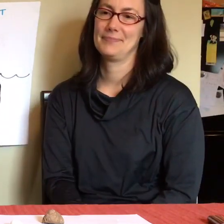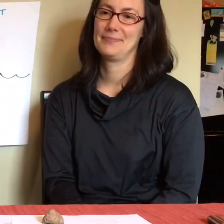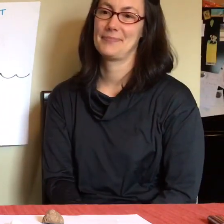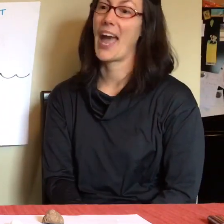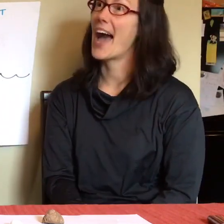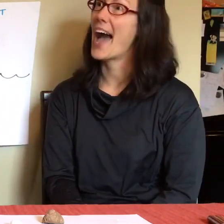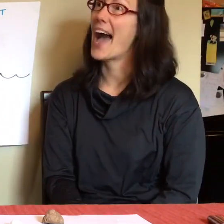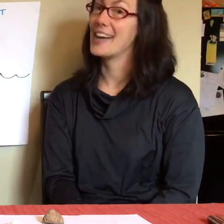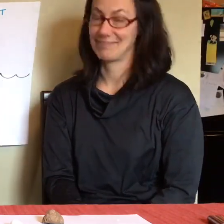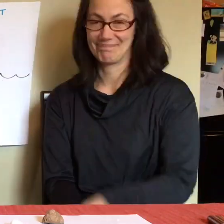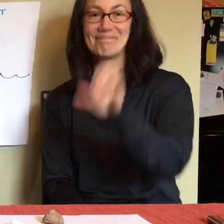Oh, it sunk.